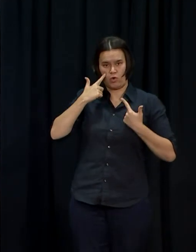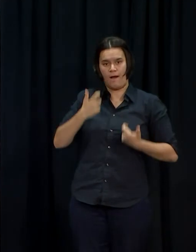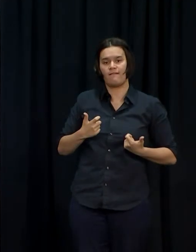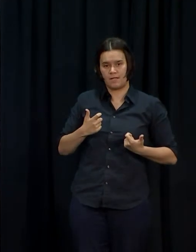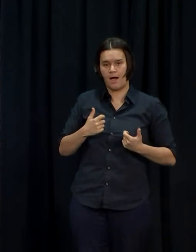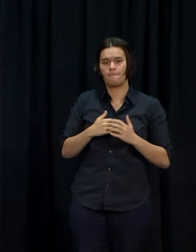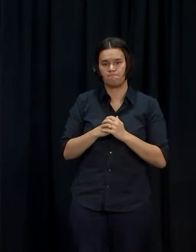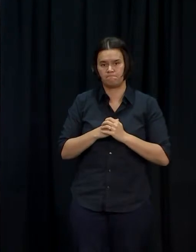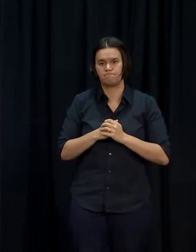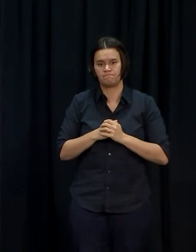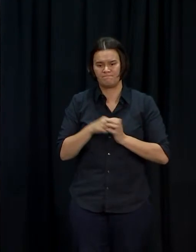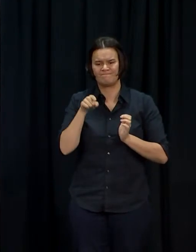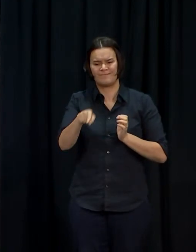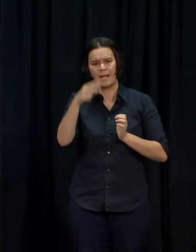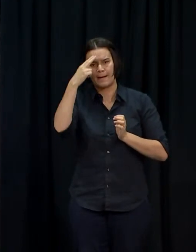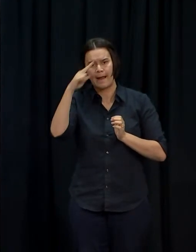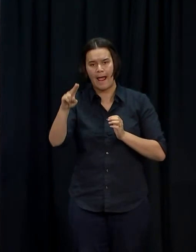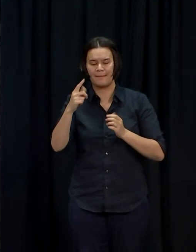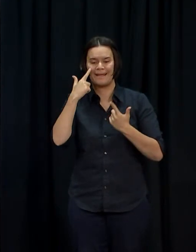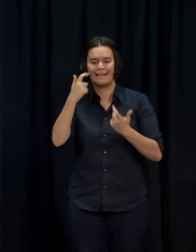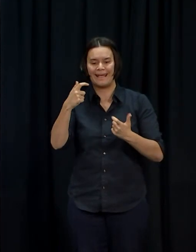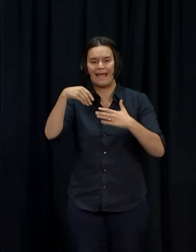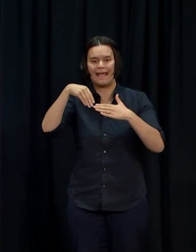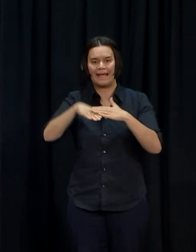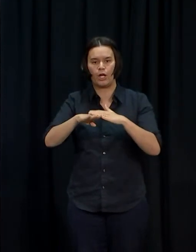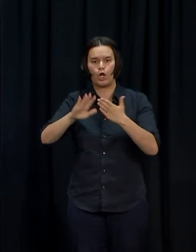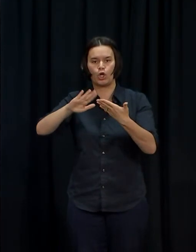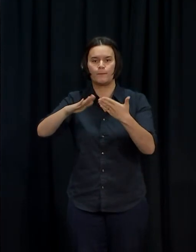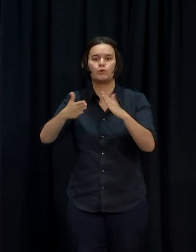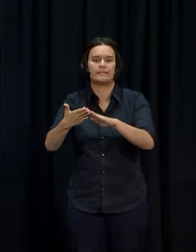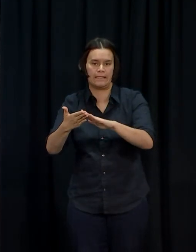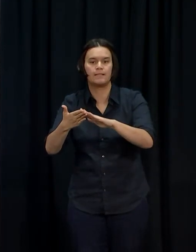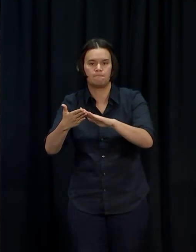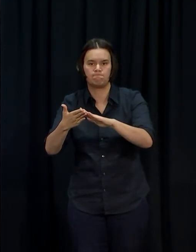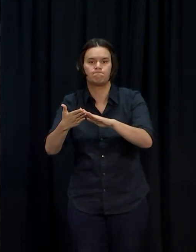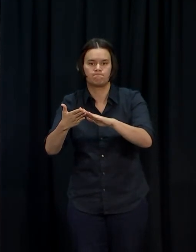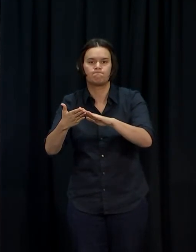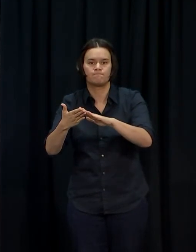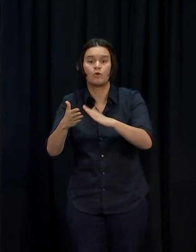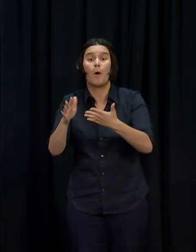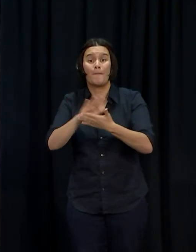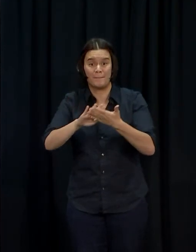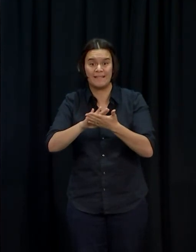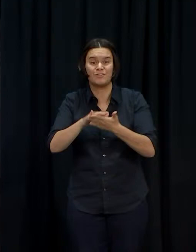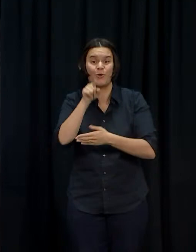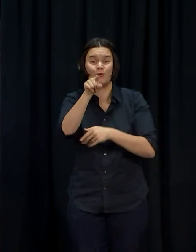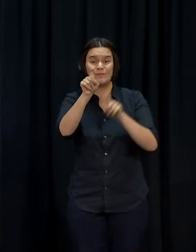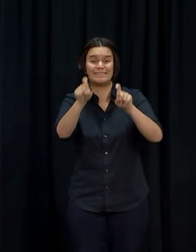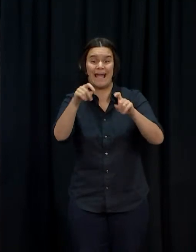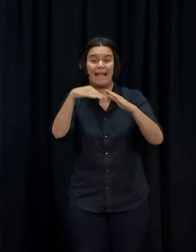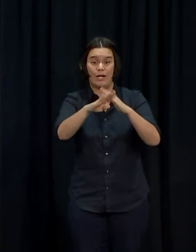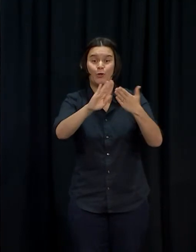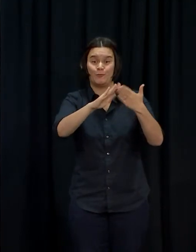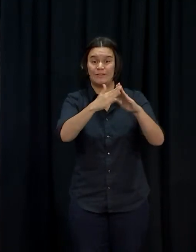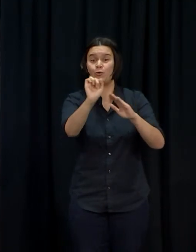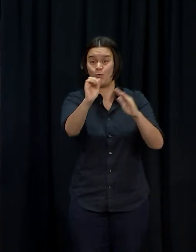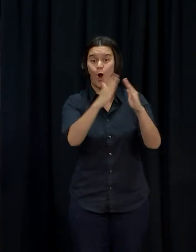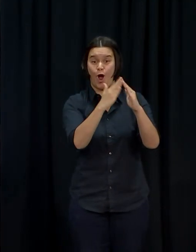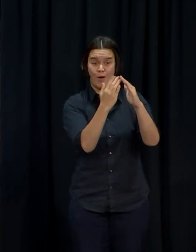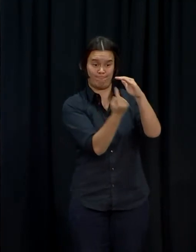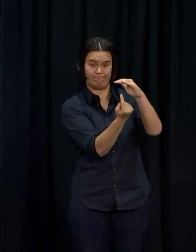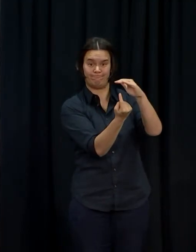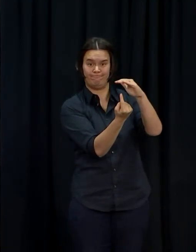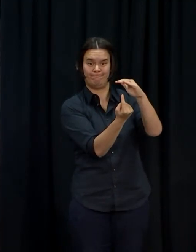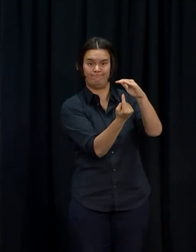community model will see the majority of positive cases supported to self-manage at home, and clinical care and welfare support will be available to